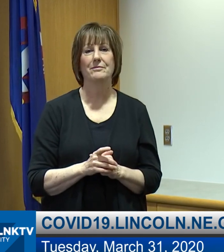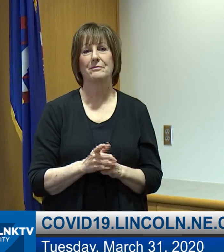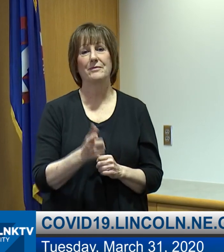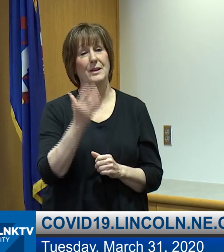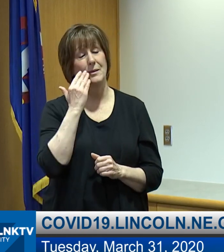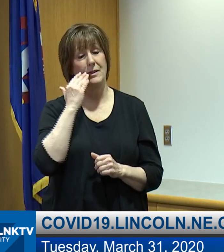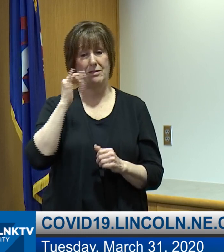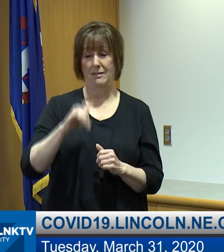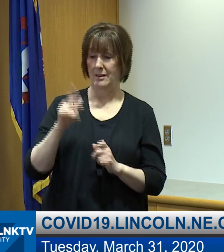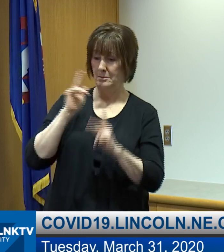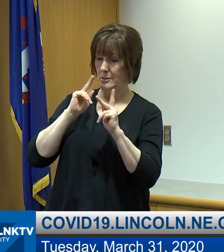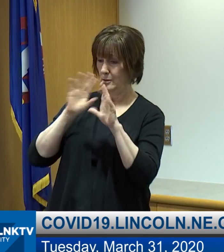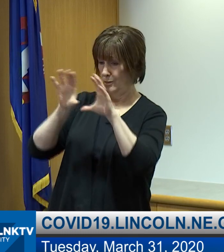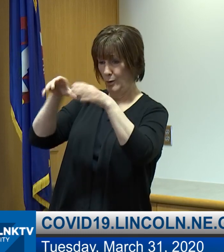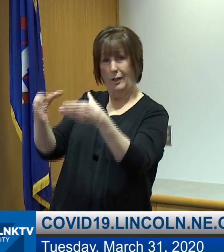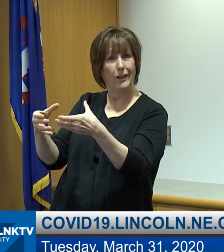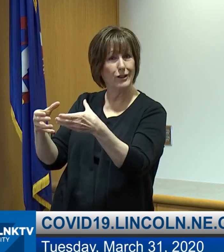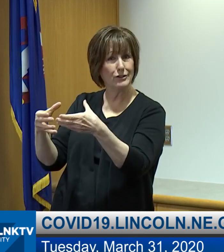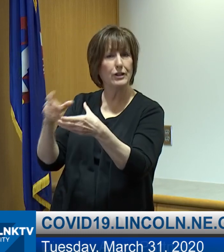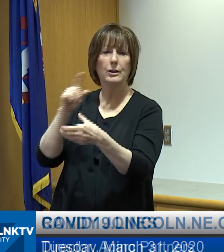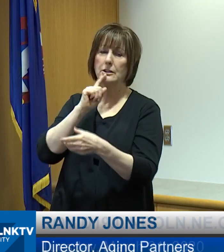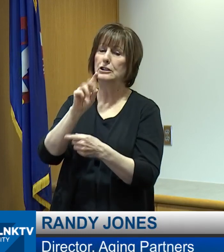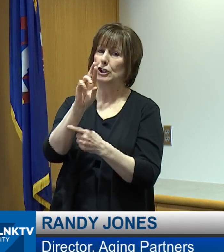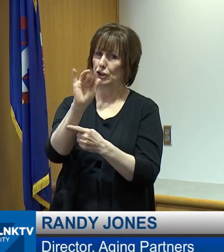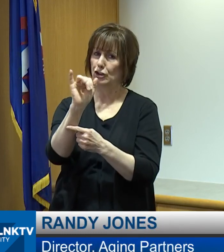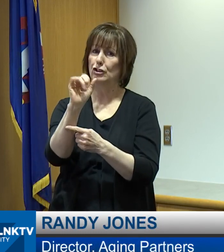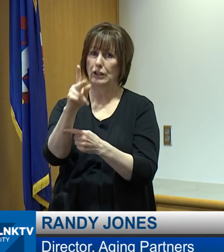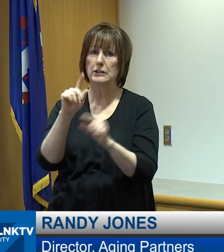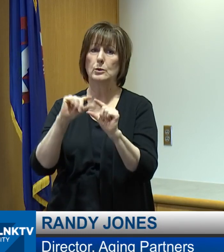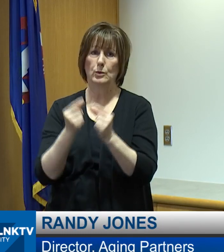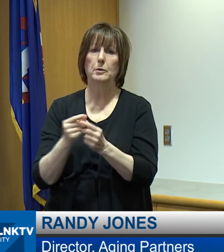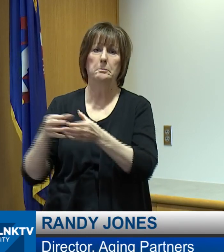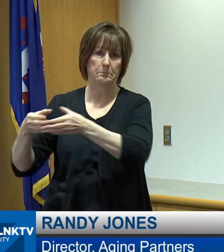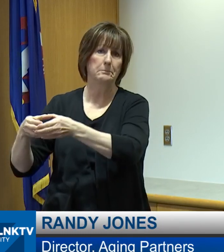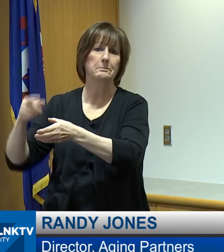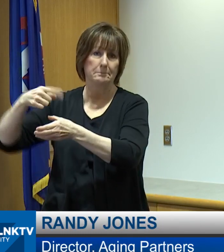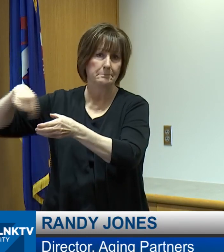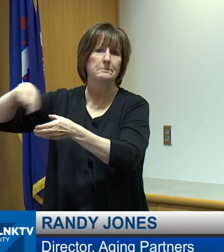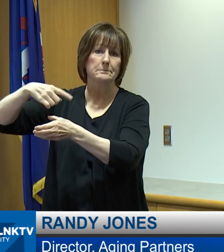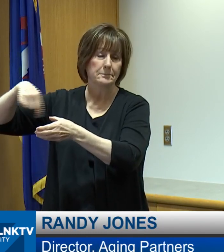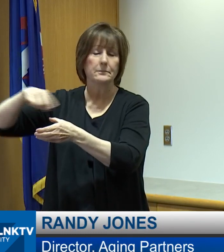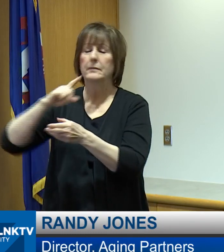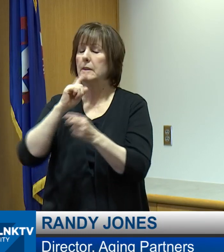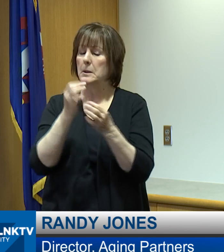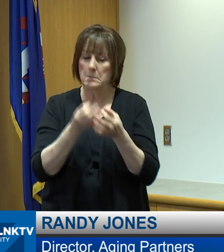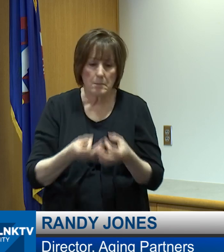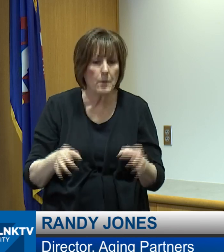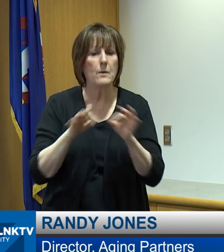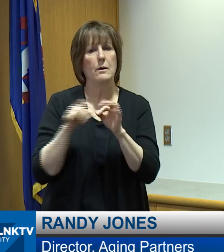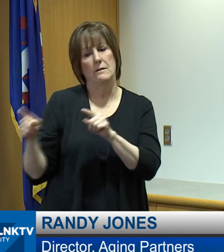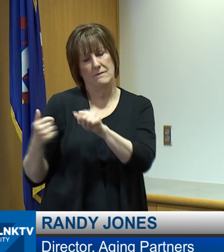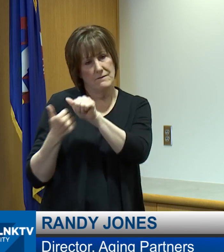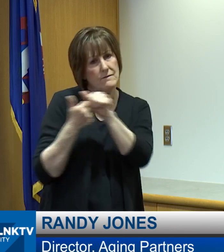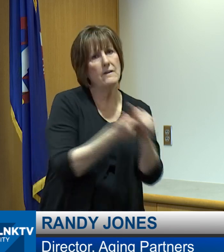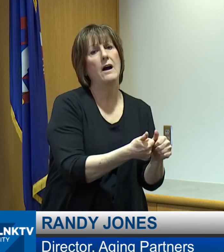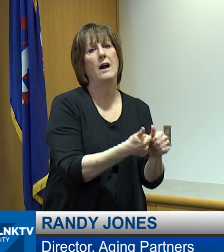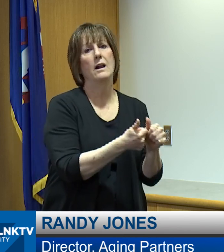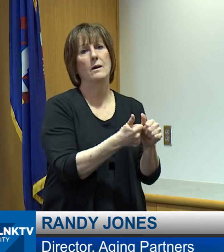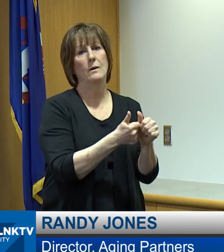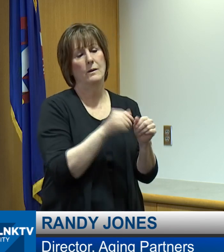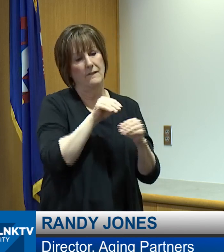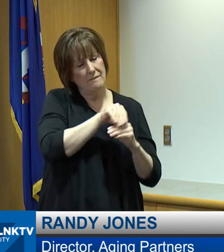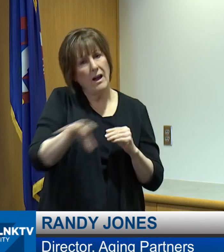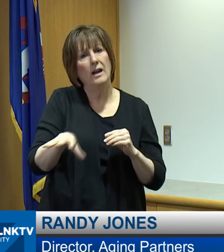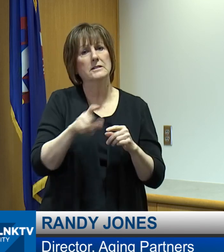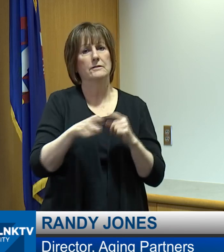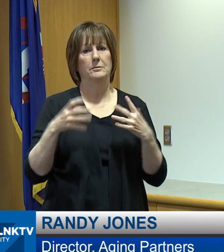This population is one of the risk groups, and it's very important that they follow the guidance from the health department